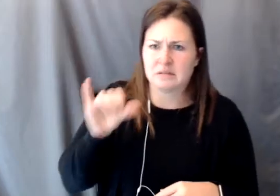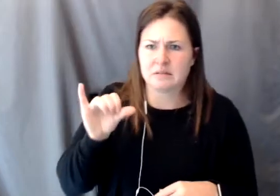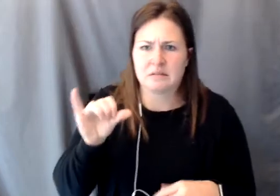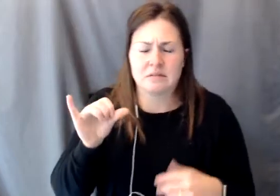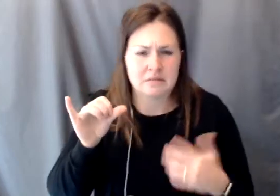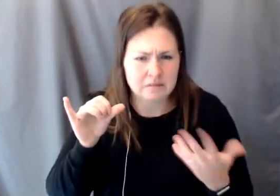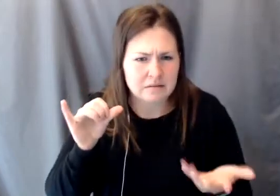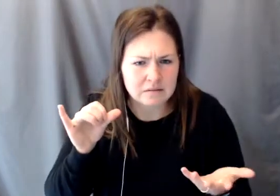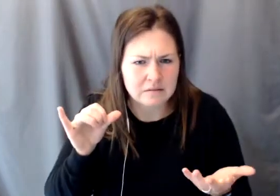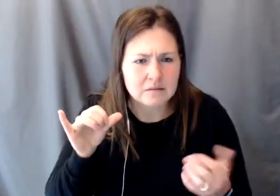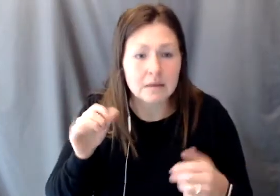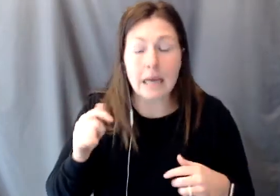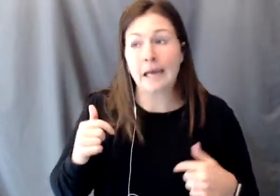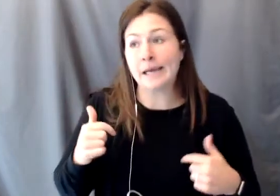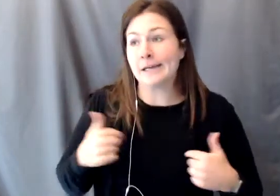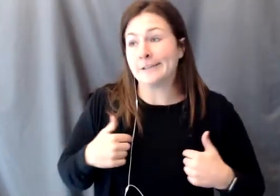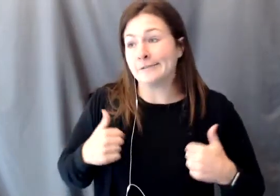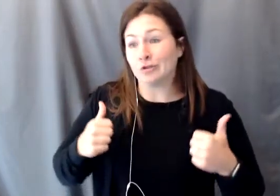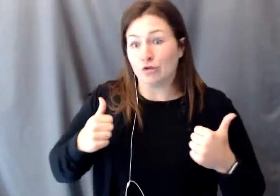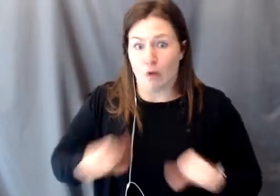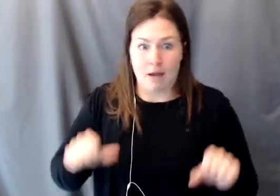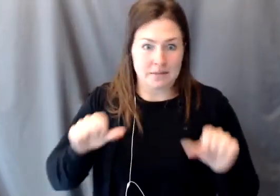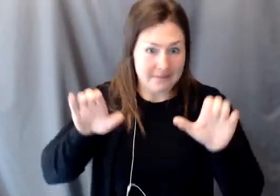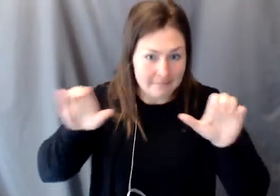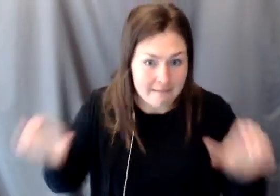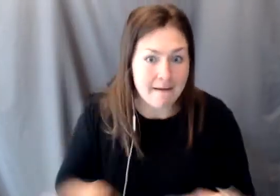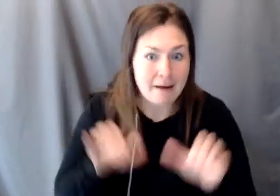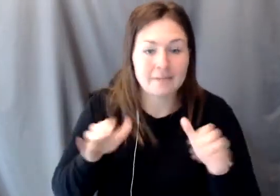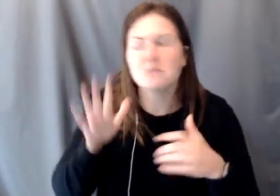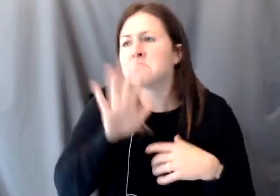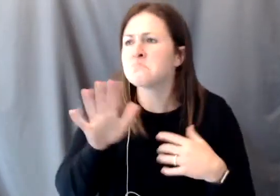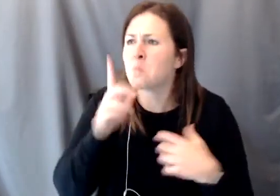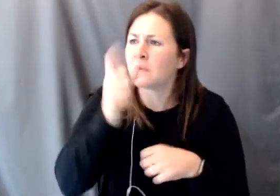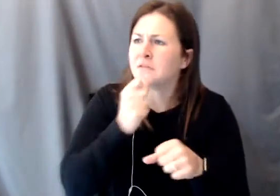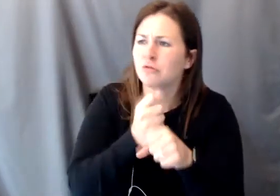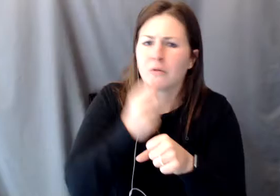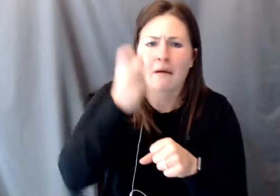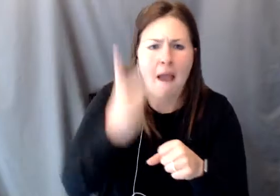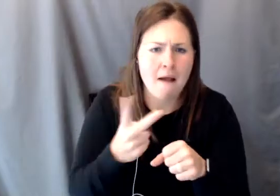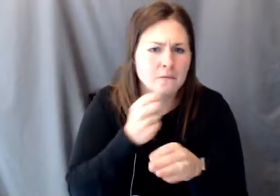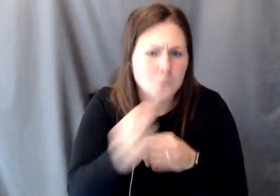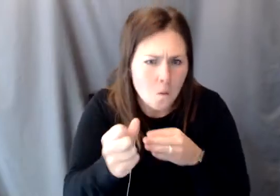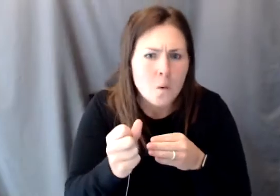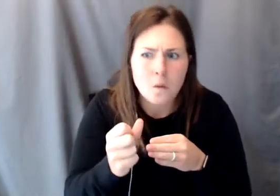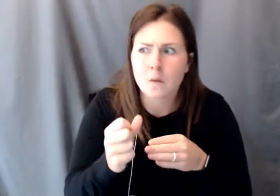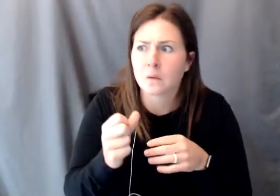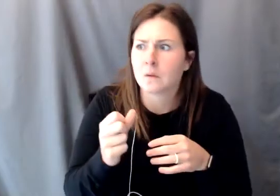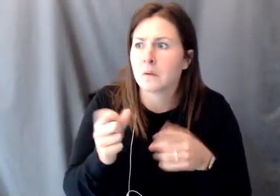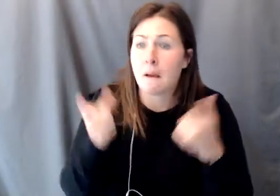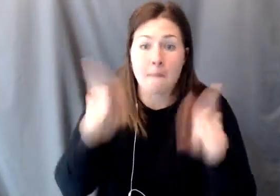I've tried to stay really active. When I was 1.5 years sober, I got involved in the general service structure,